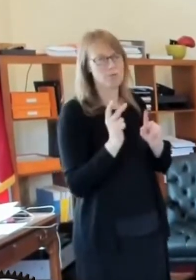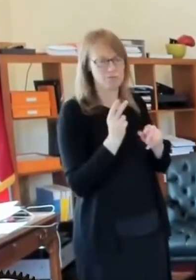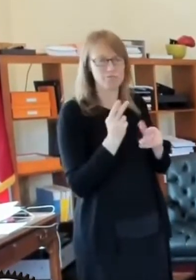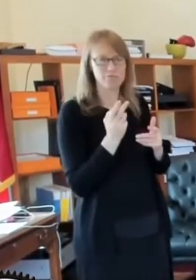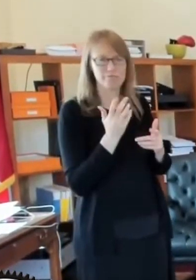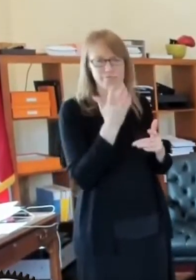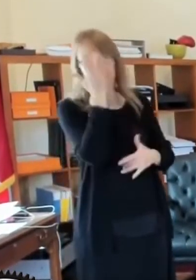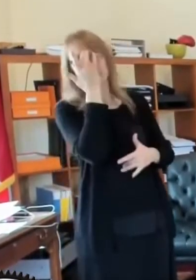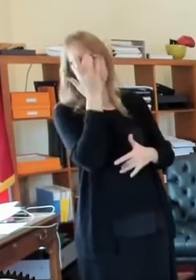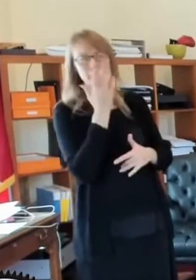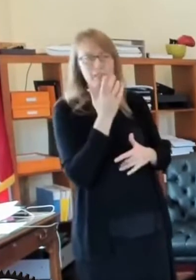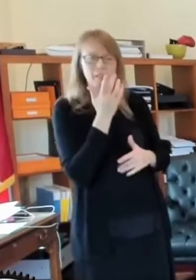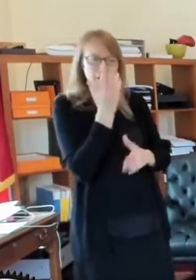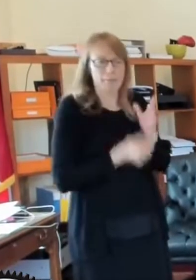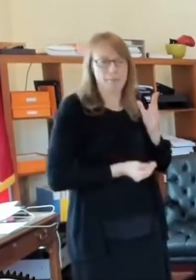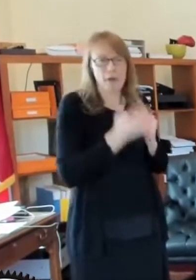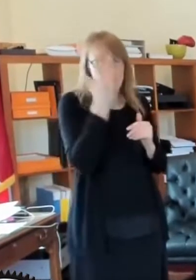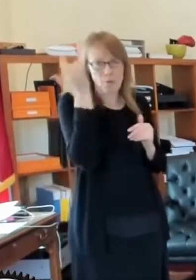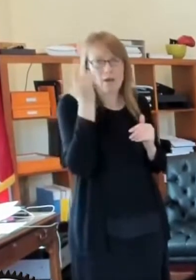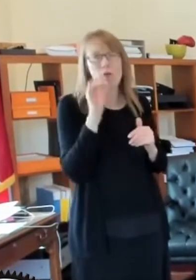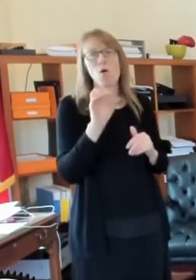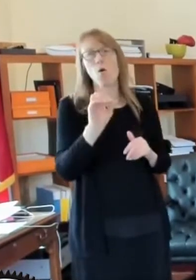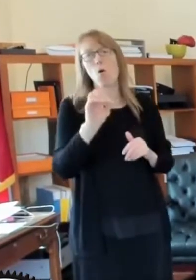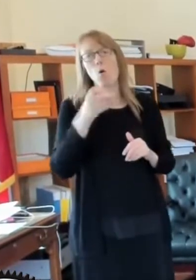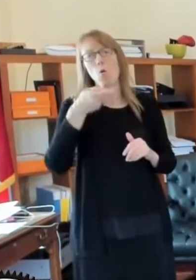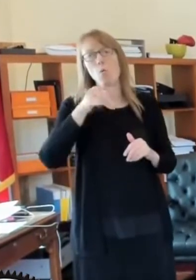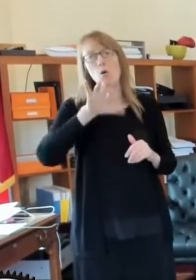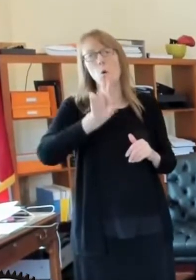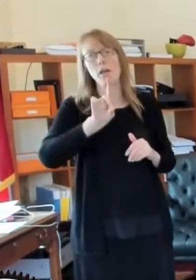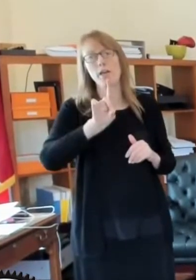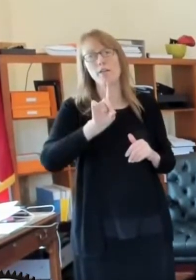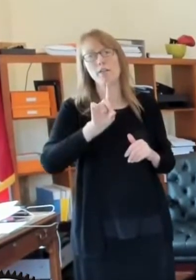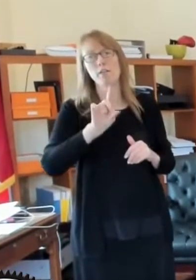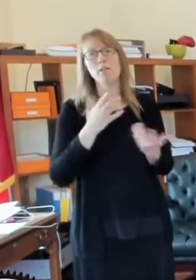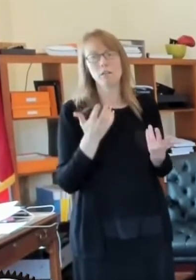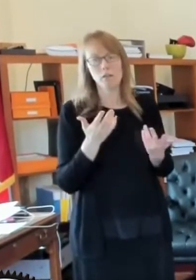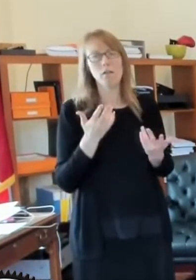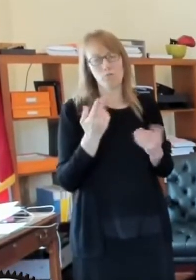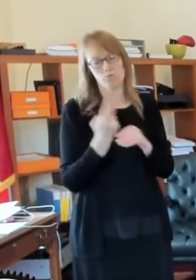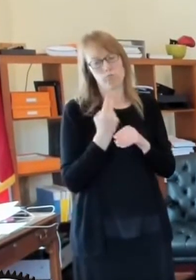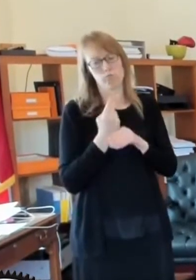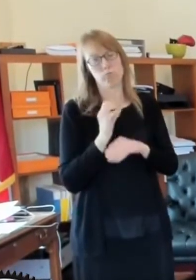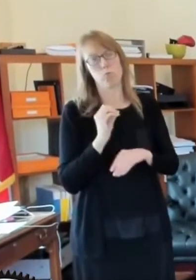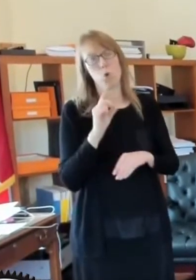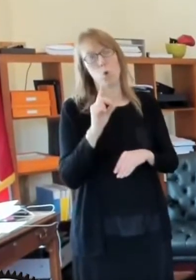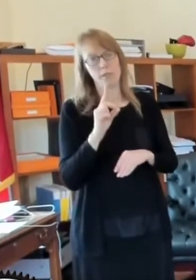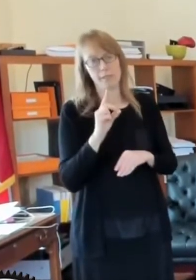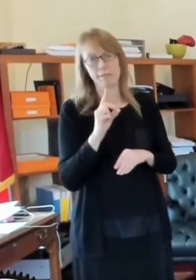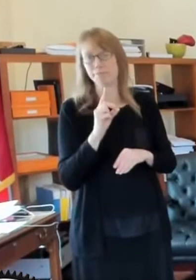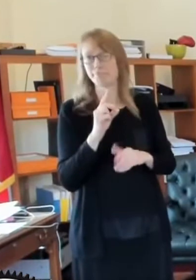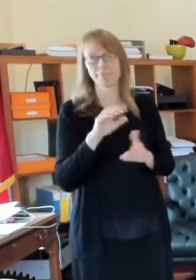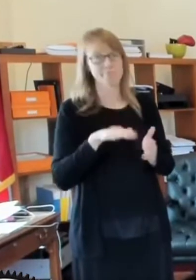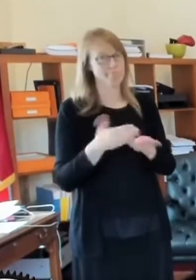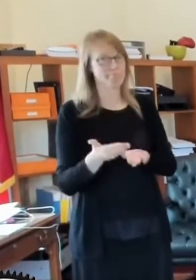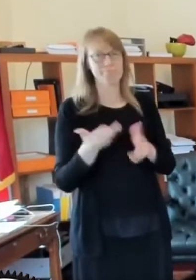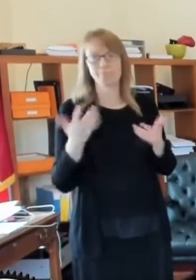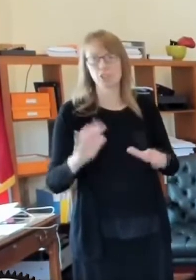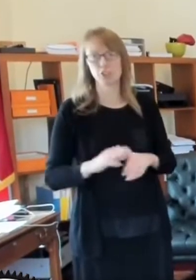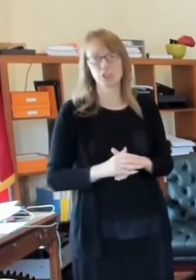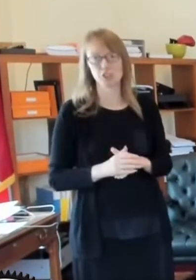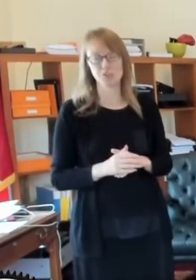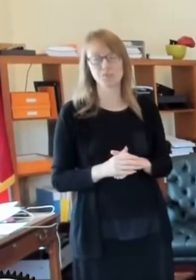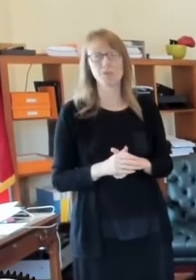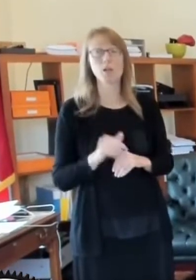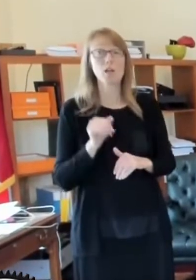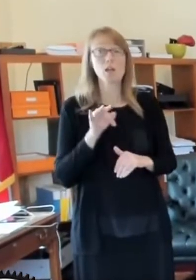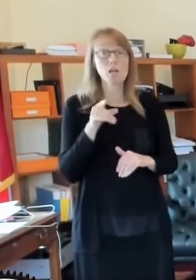and overdoses. So, people are stressed. Please, if you know someone that you feel could